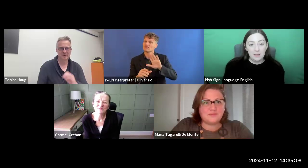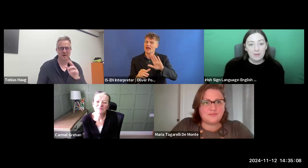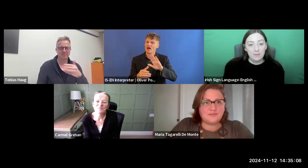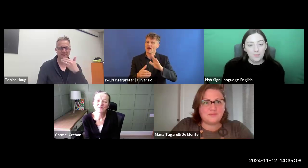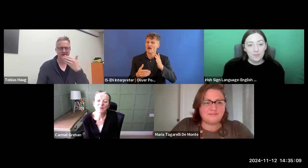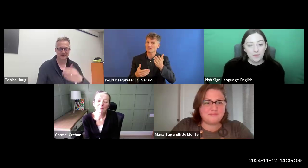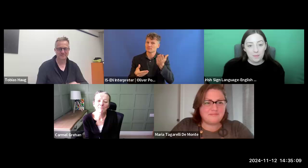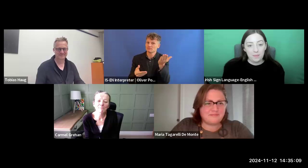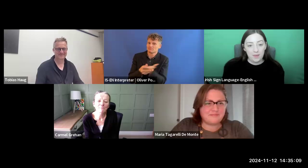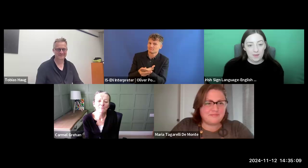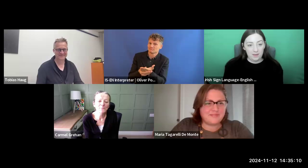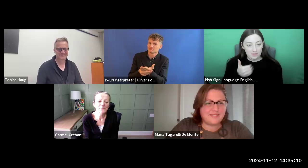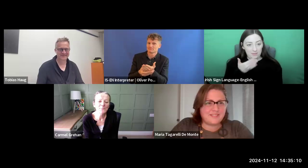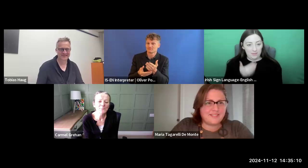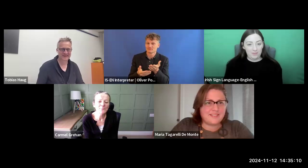assessments.